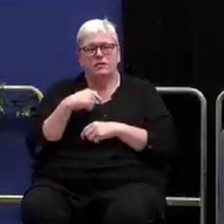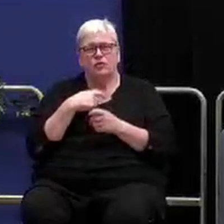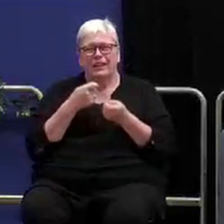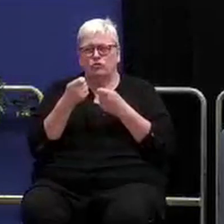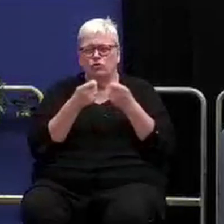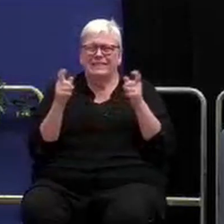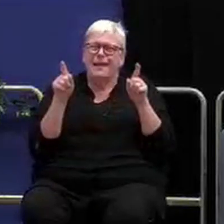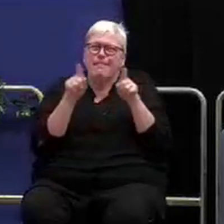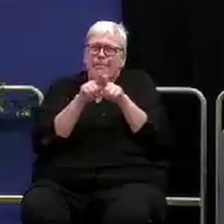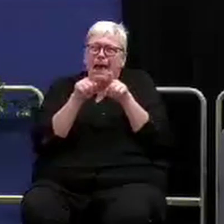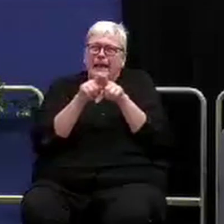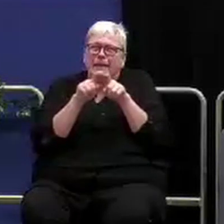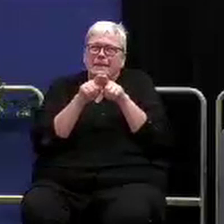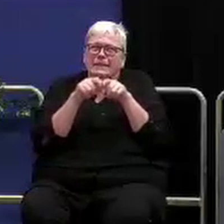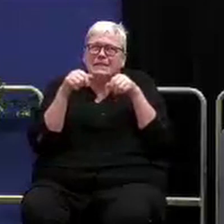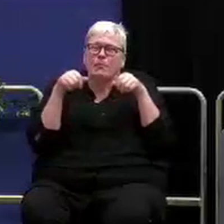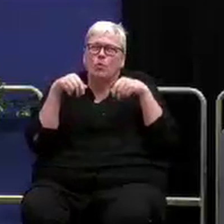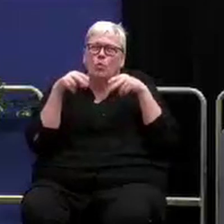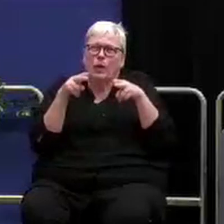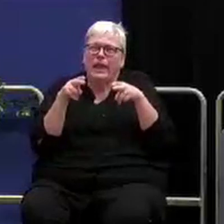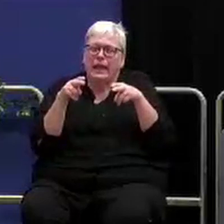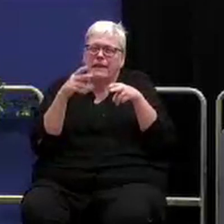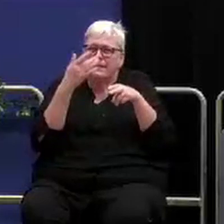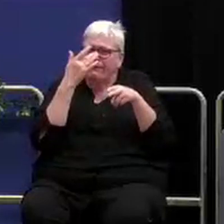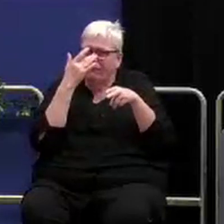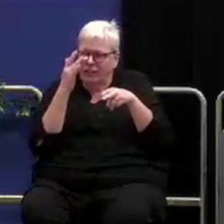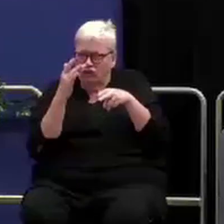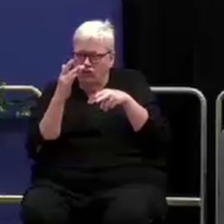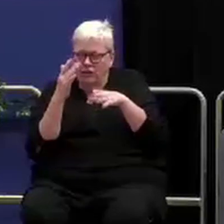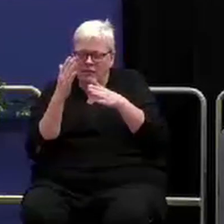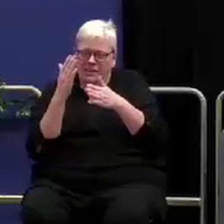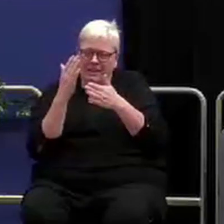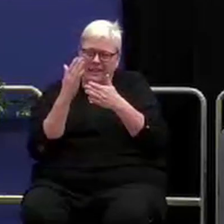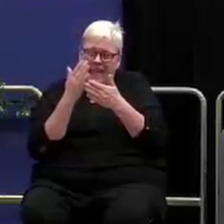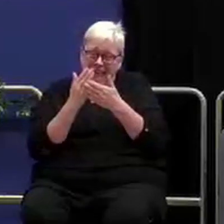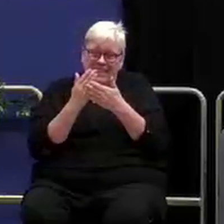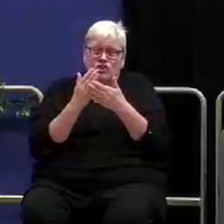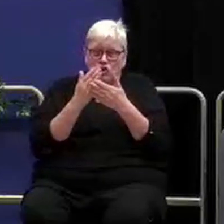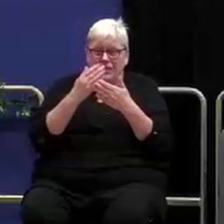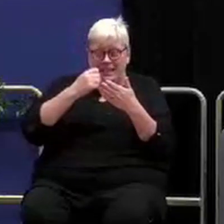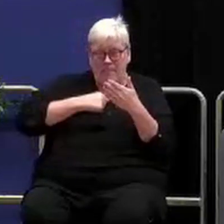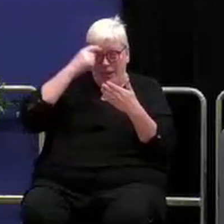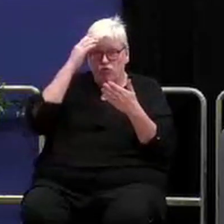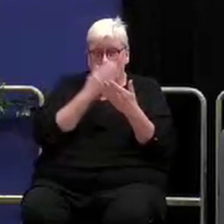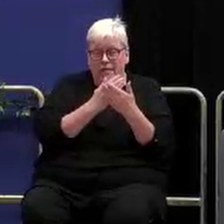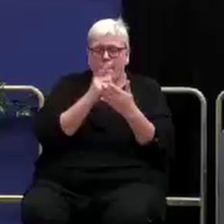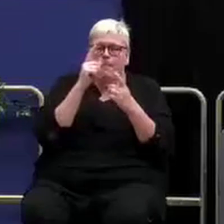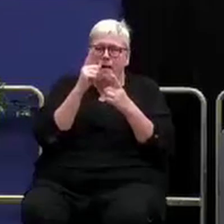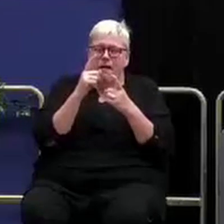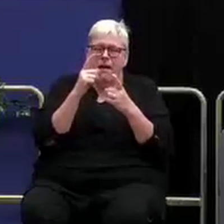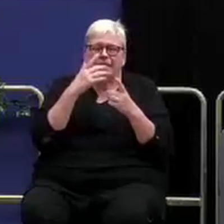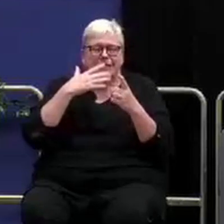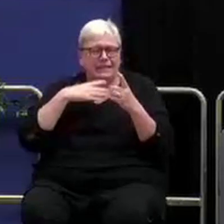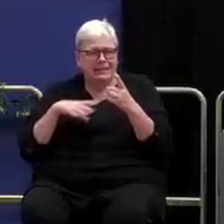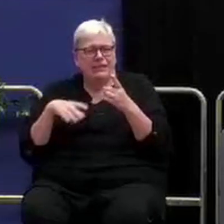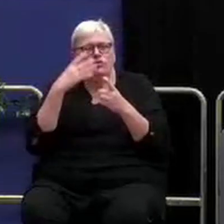in the same way that I treated a work of fiction. It's not. It is my truth, but I needed